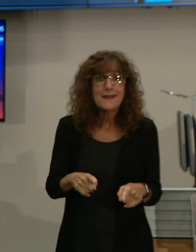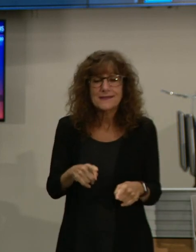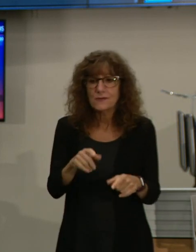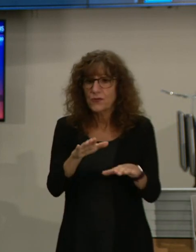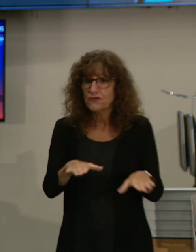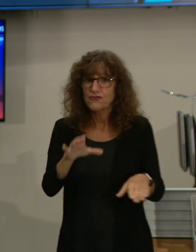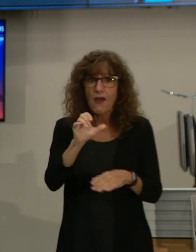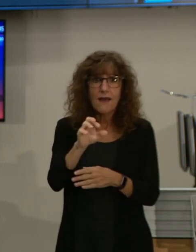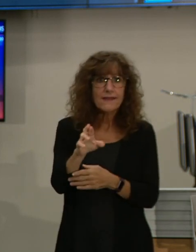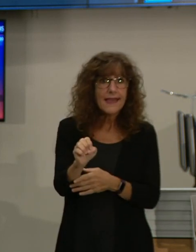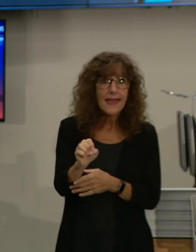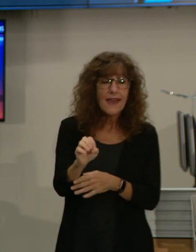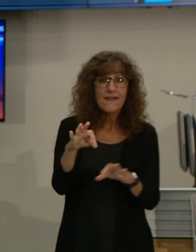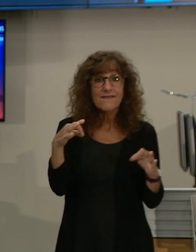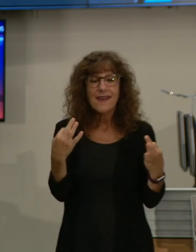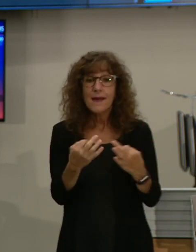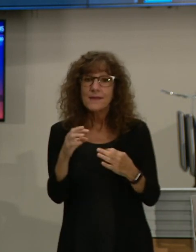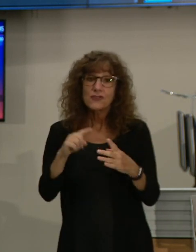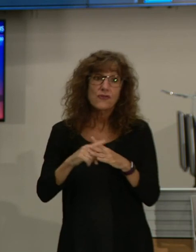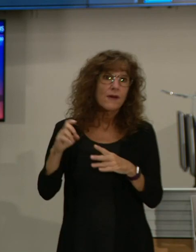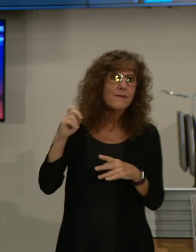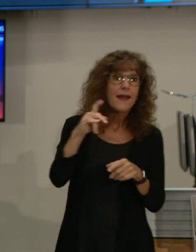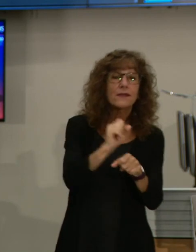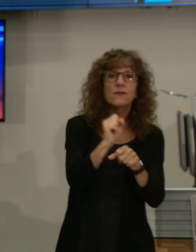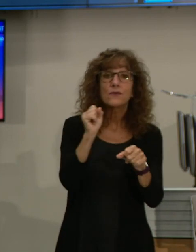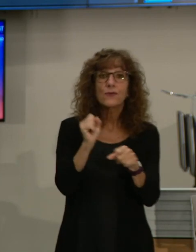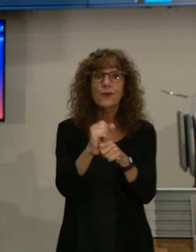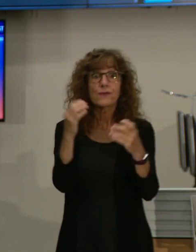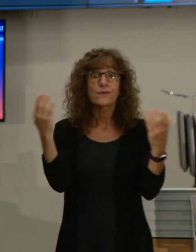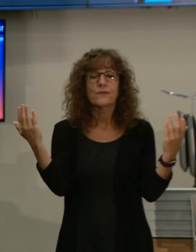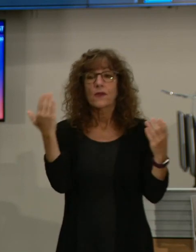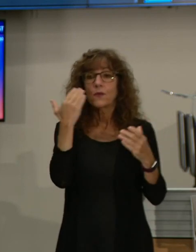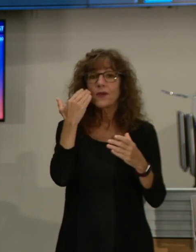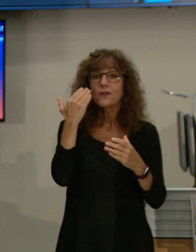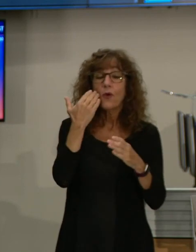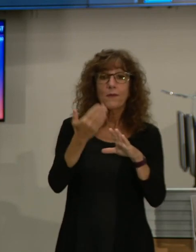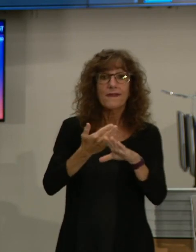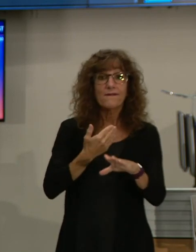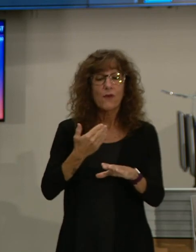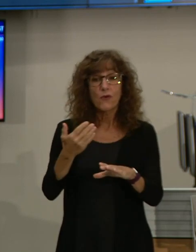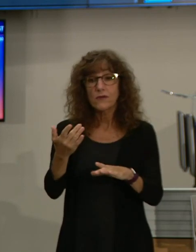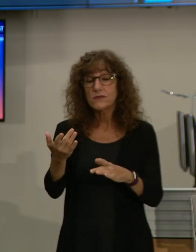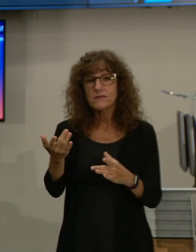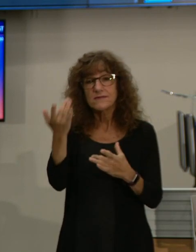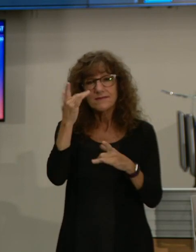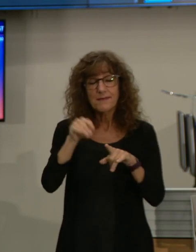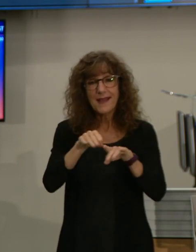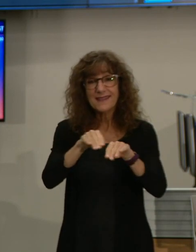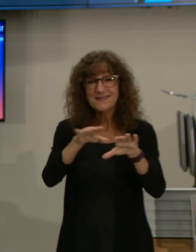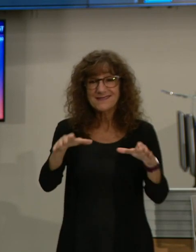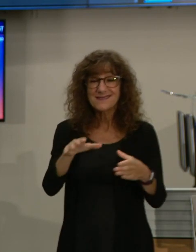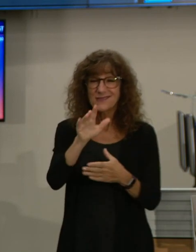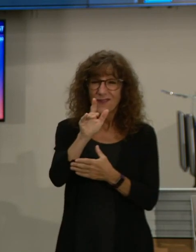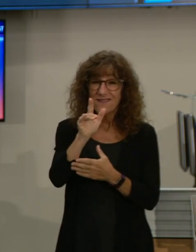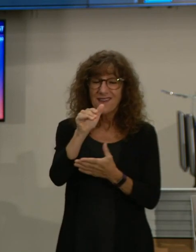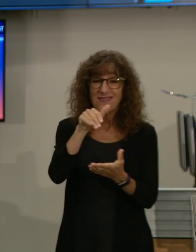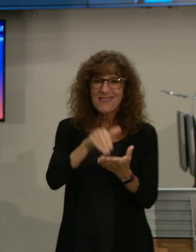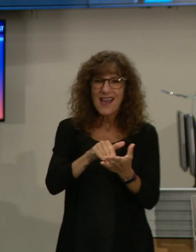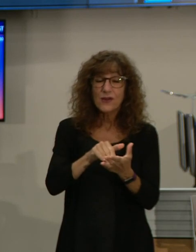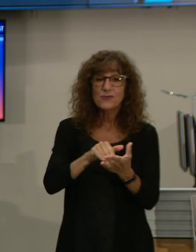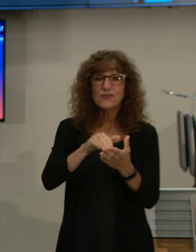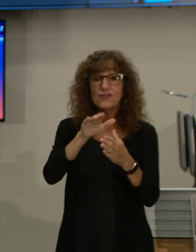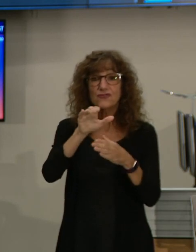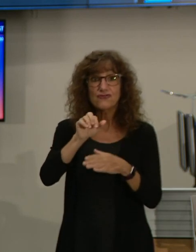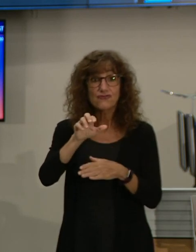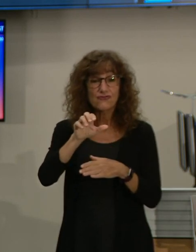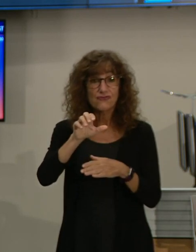care. As families start going back to work, we know originally before the pandemic, we had 25,000 child care slots in